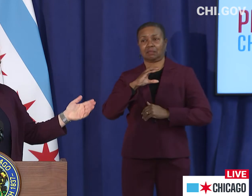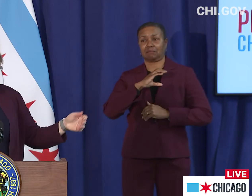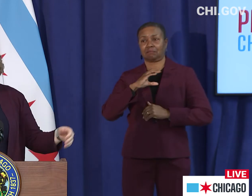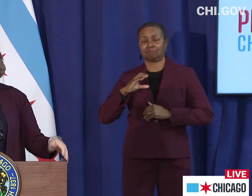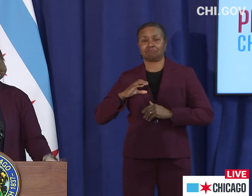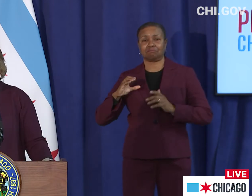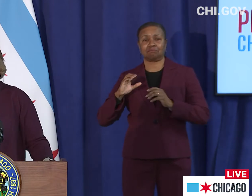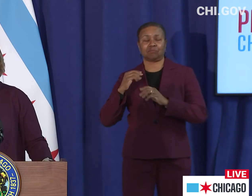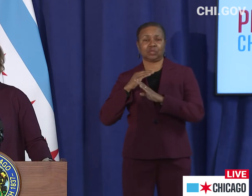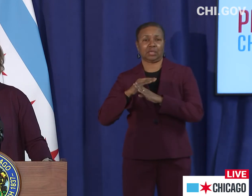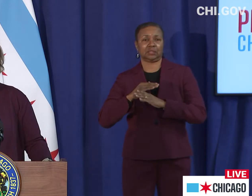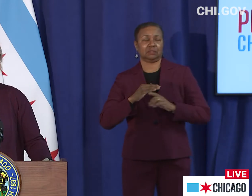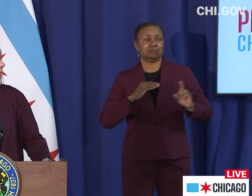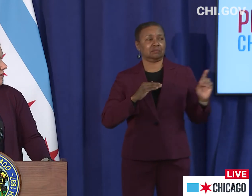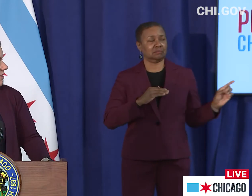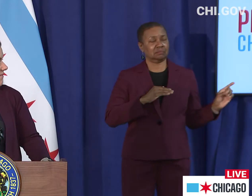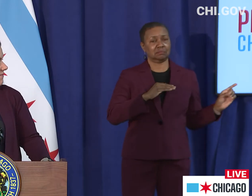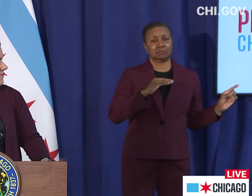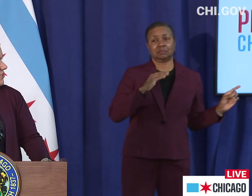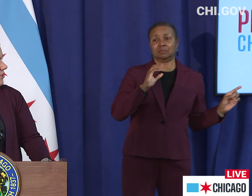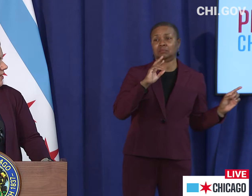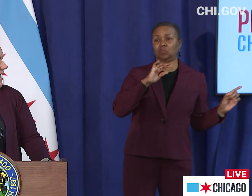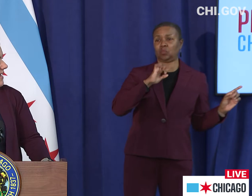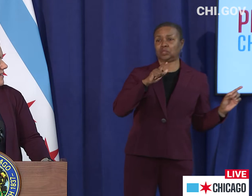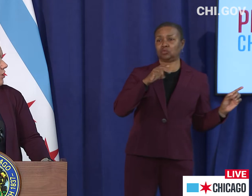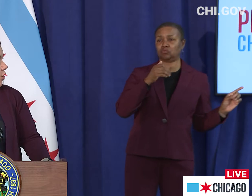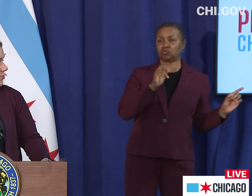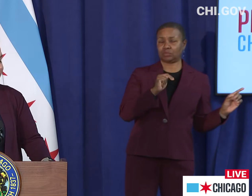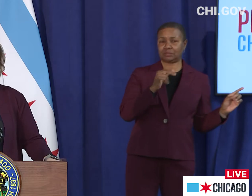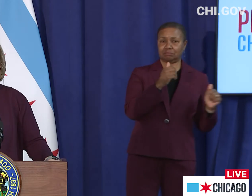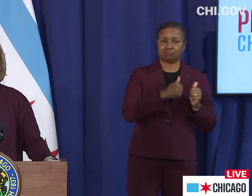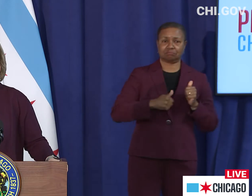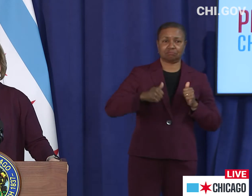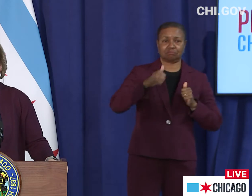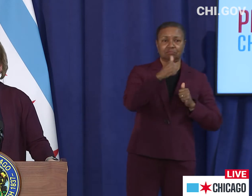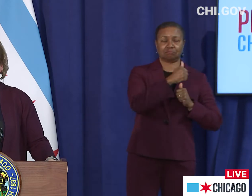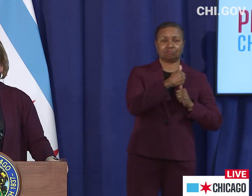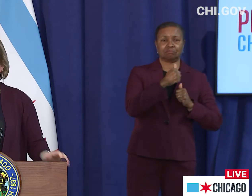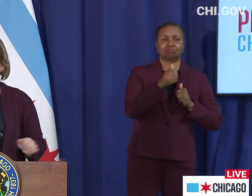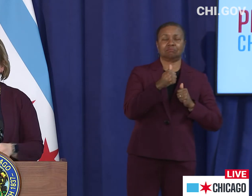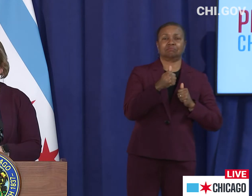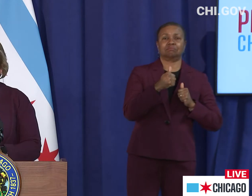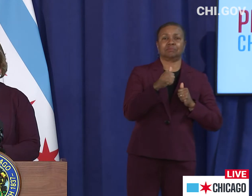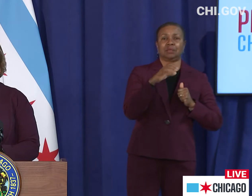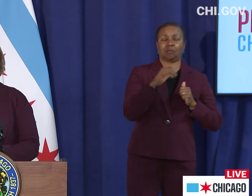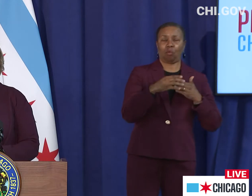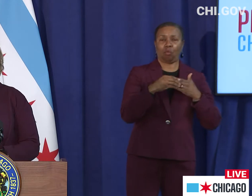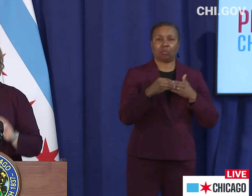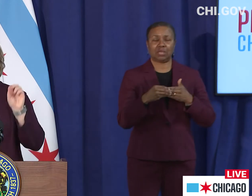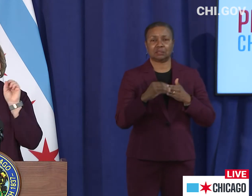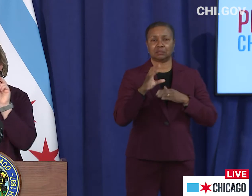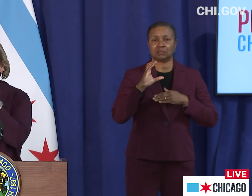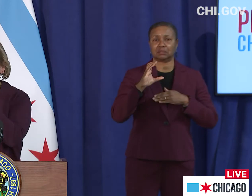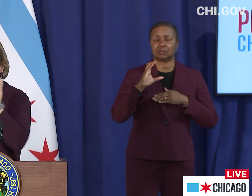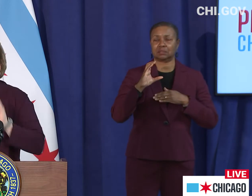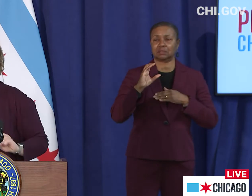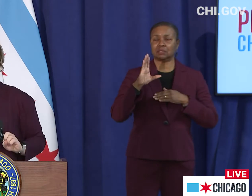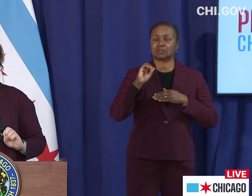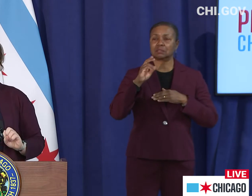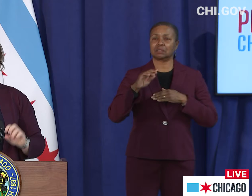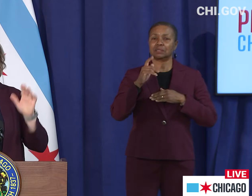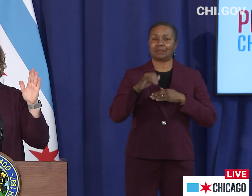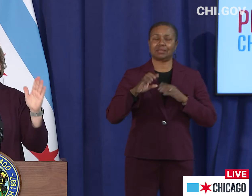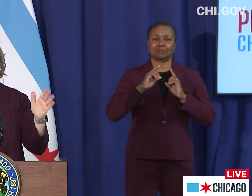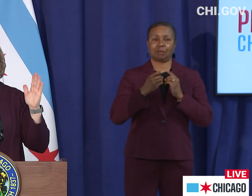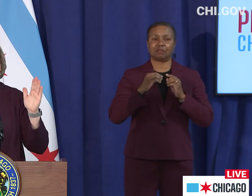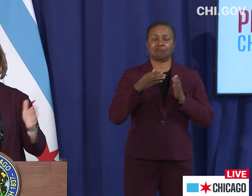and Dr. Rachel Rubin, Senior Medical Officer and co-lead at Cook County Department of Public Health. So we're going to do two things